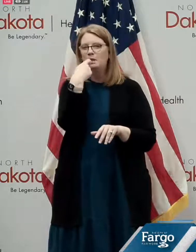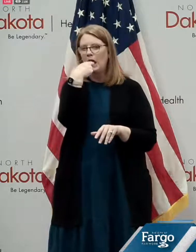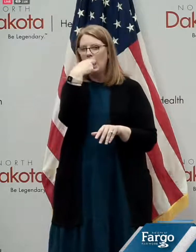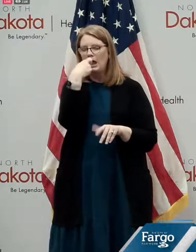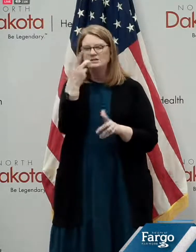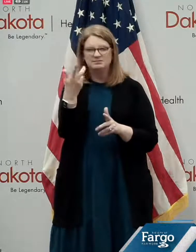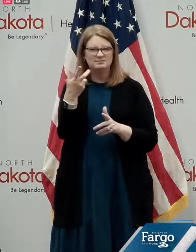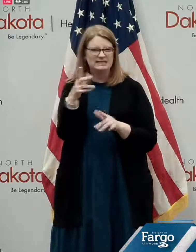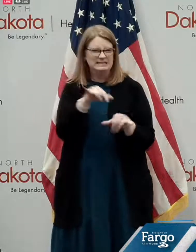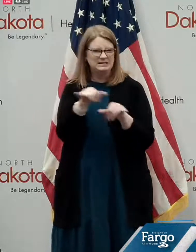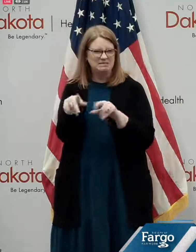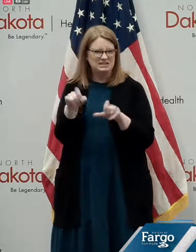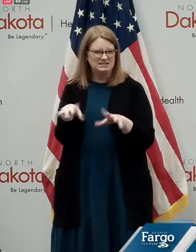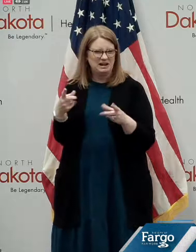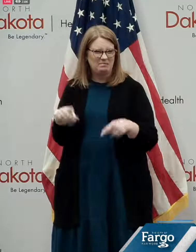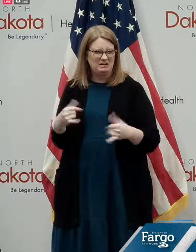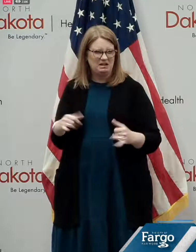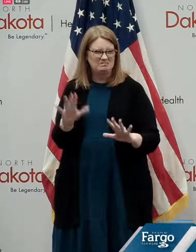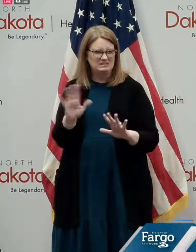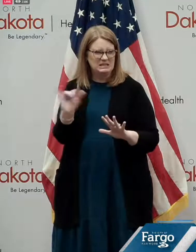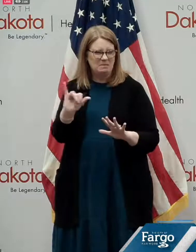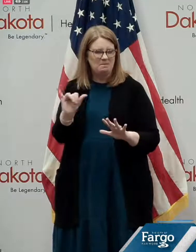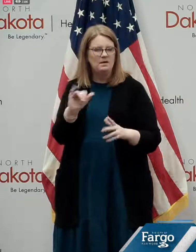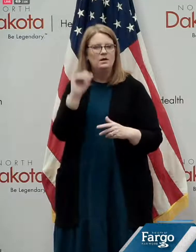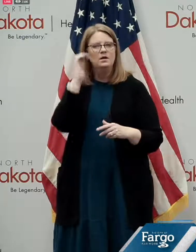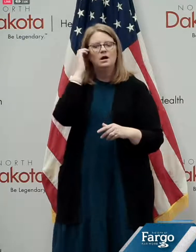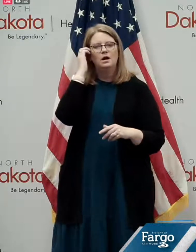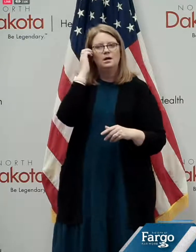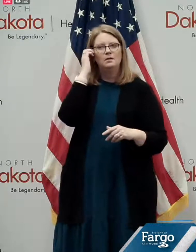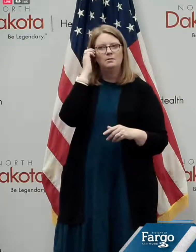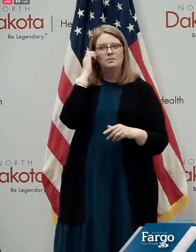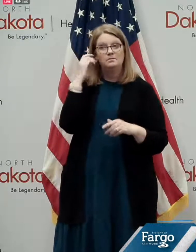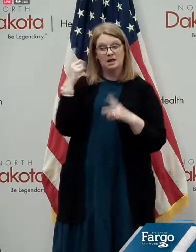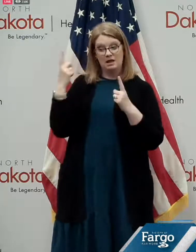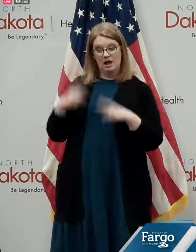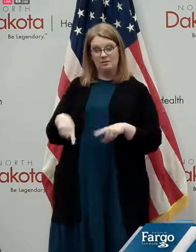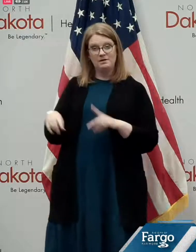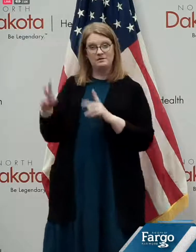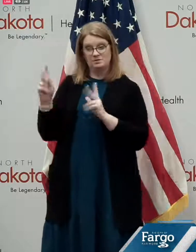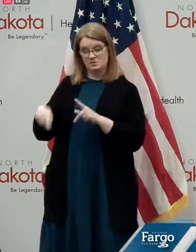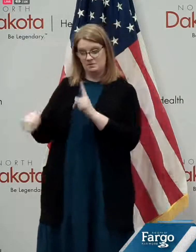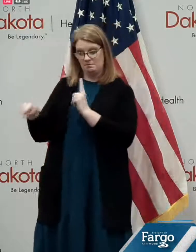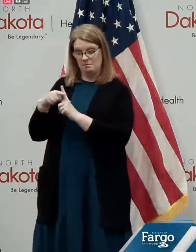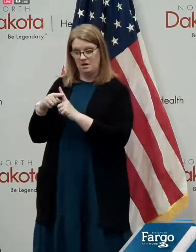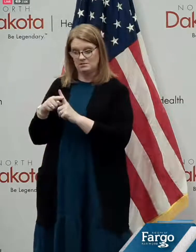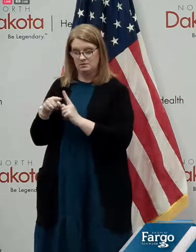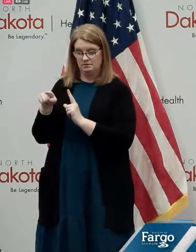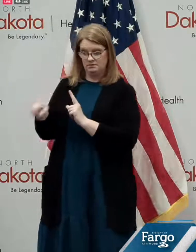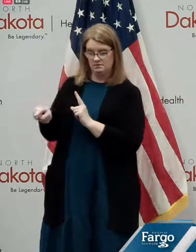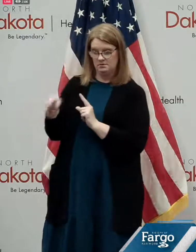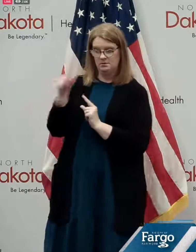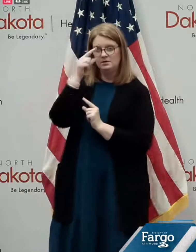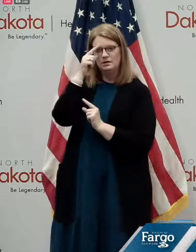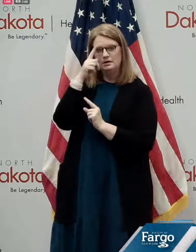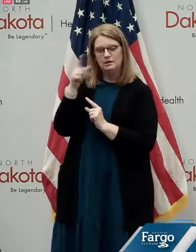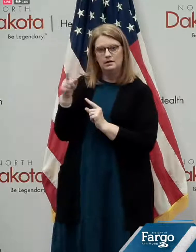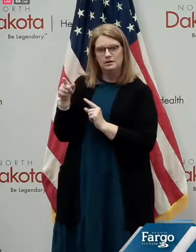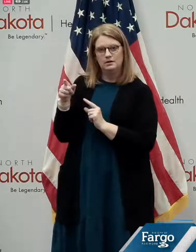so similar tests to what we're doing right now. But if someone came back as positive, then that person would